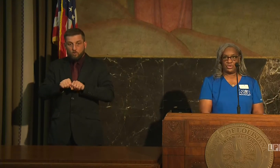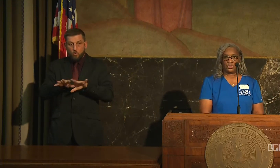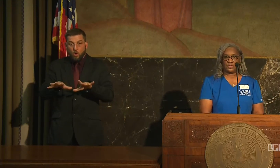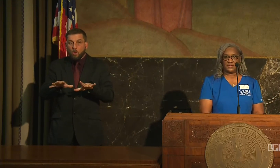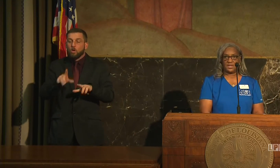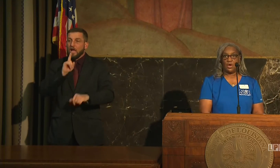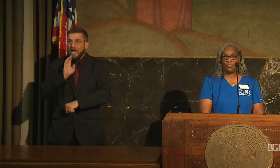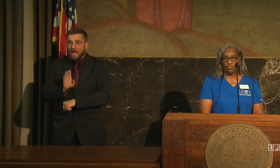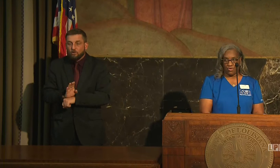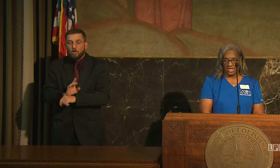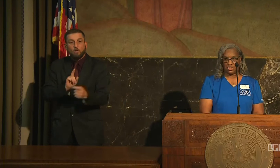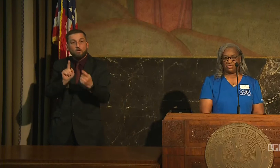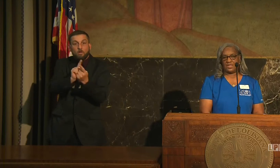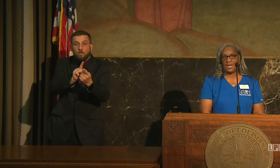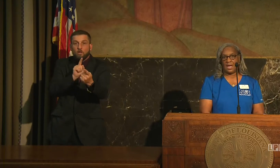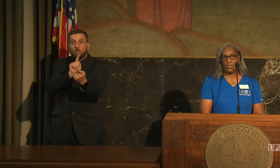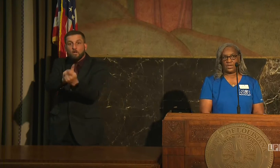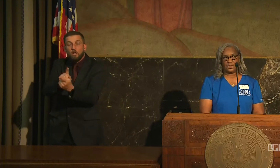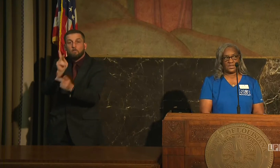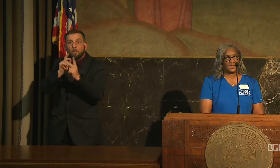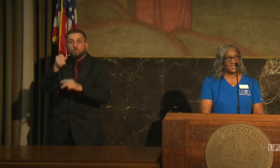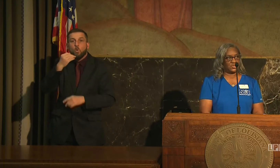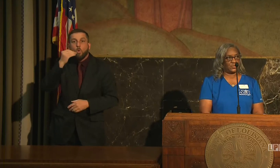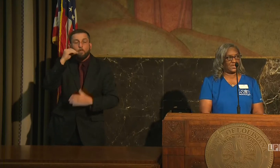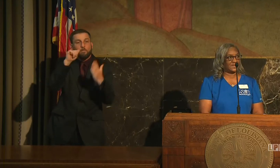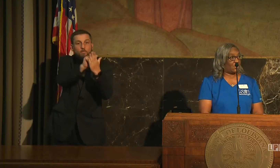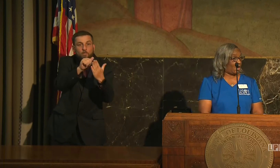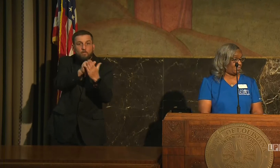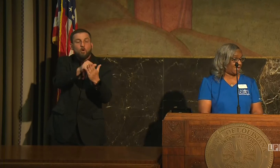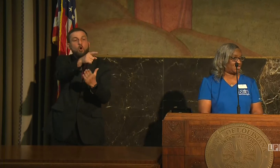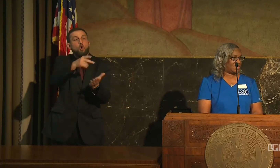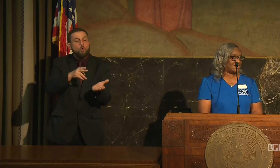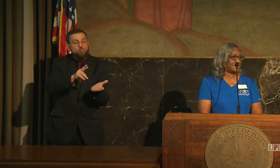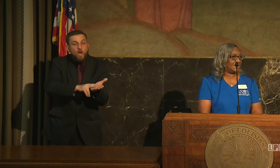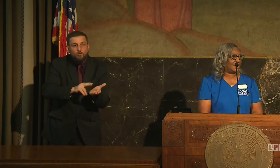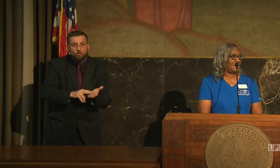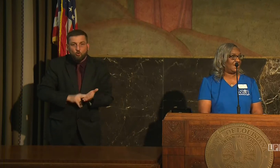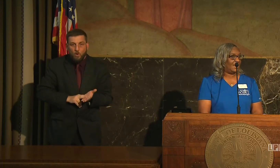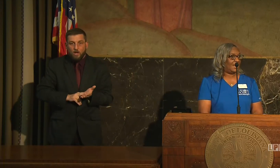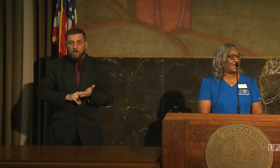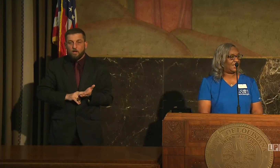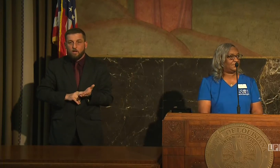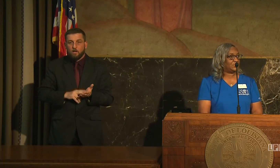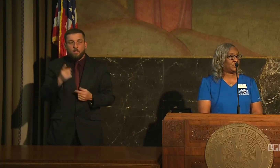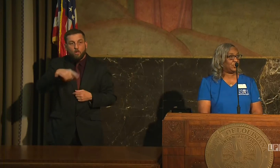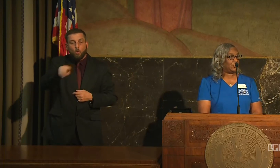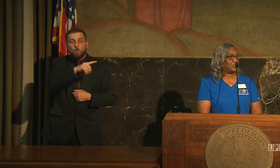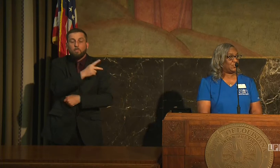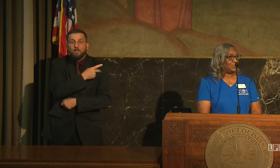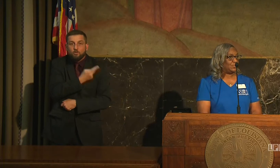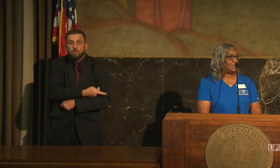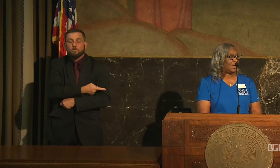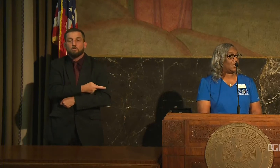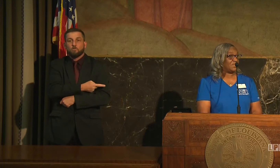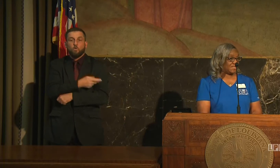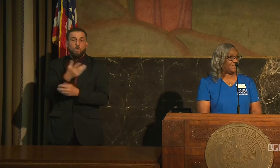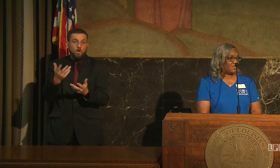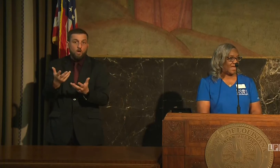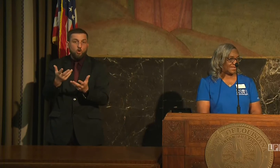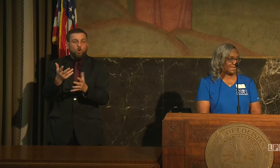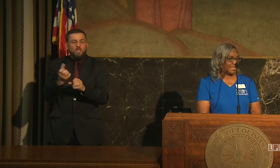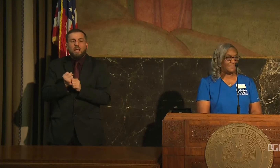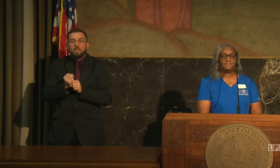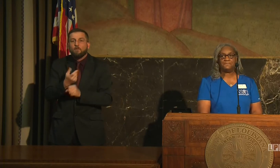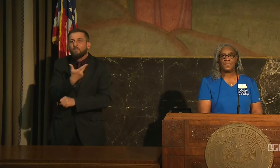knocking on doors, registering our constituents or our patients to